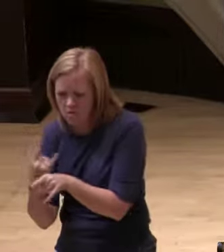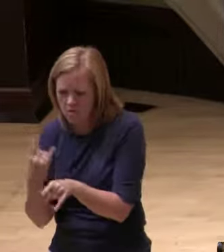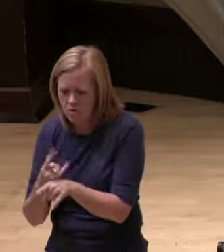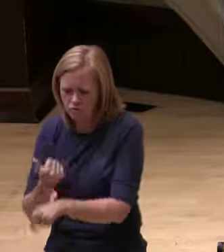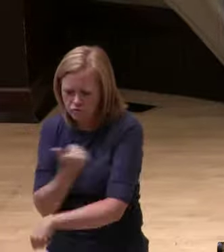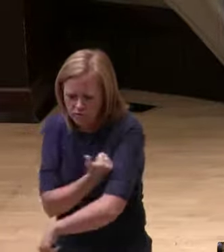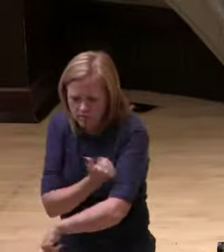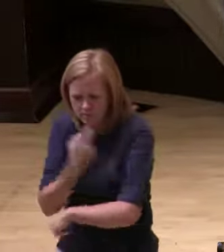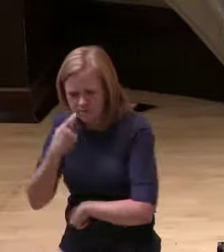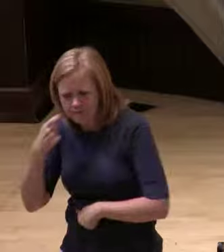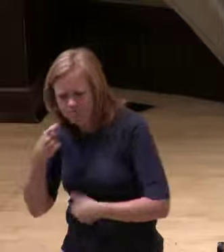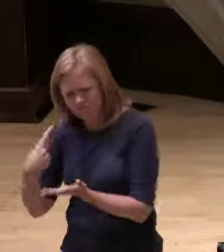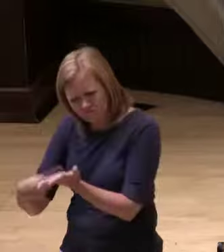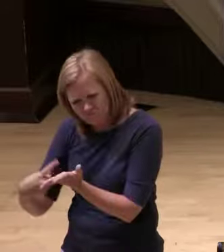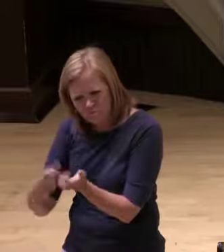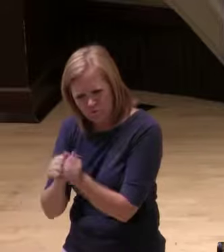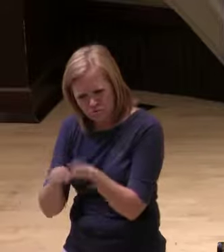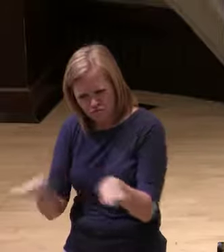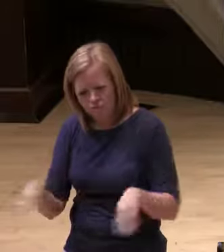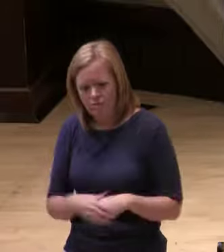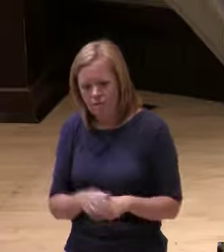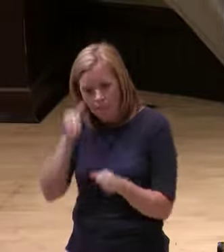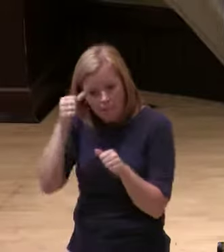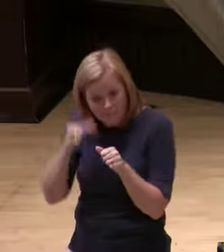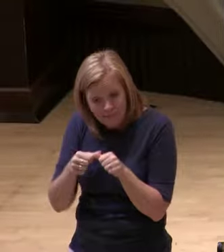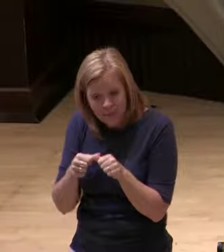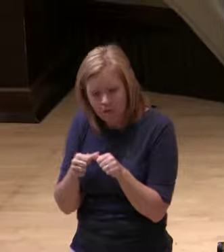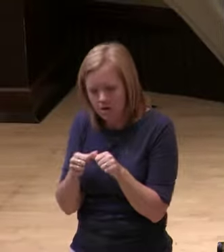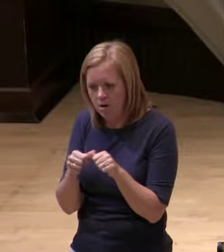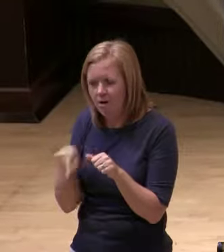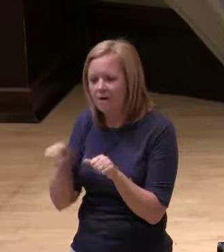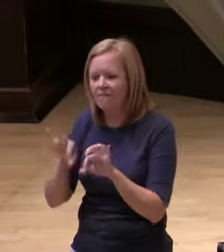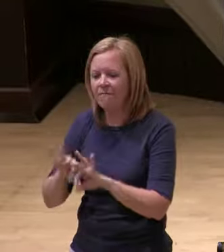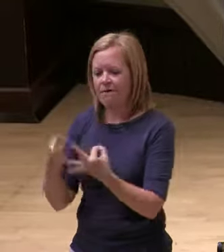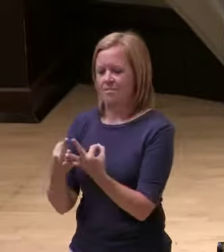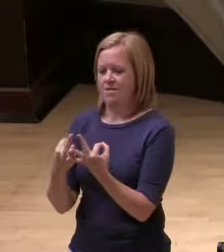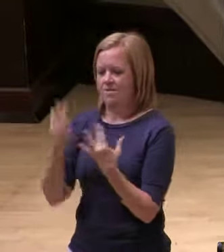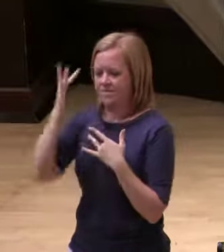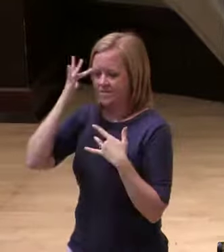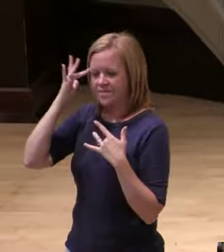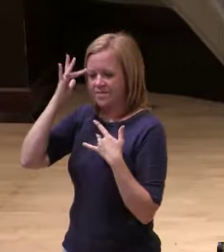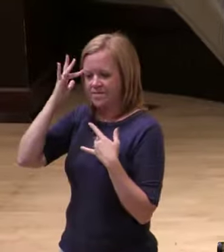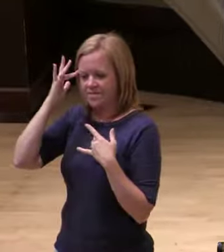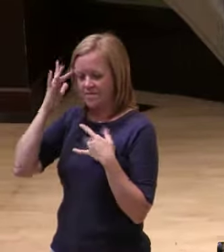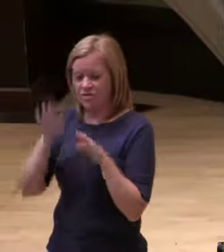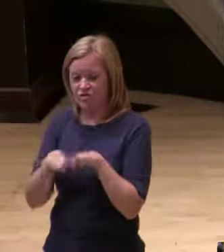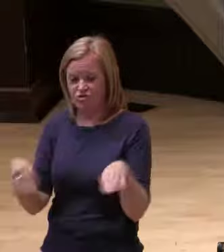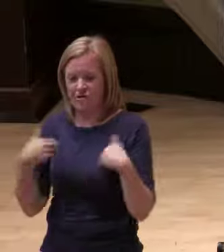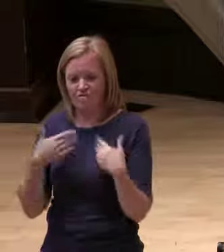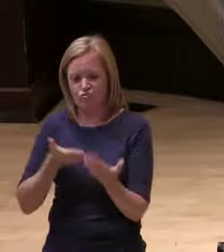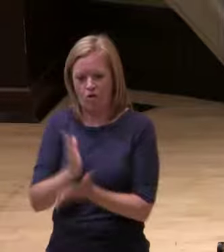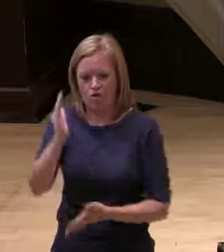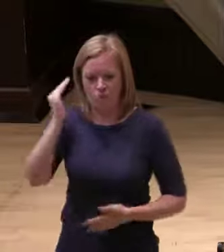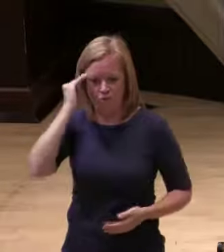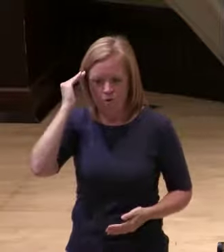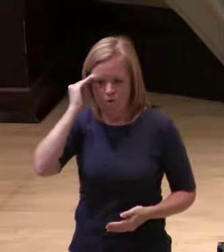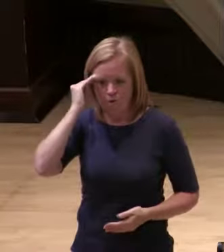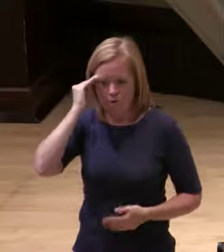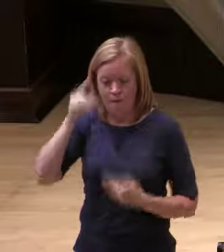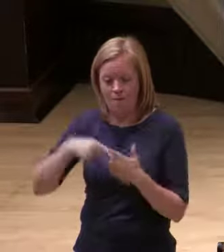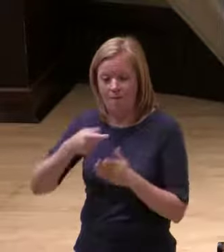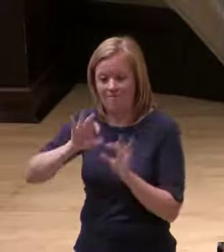drug addiction. Remember that these are family diseases, and your children have a right to know about